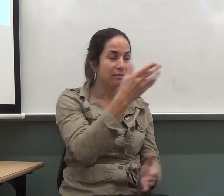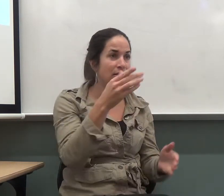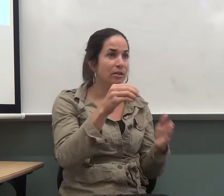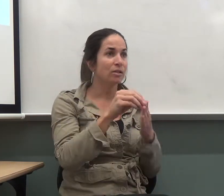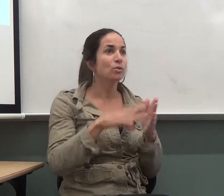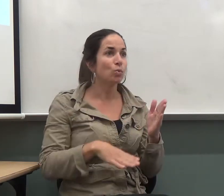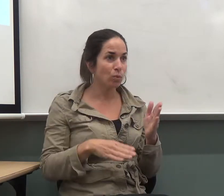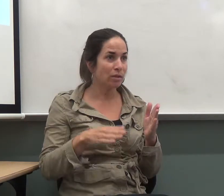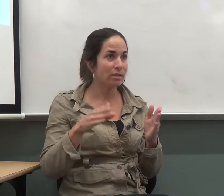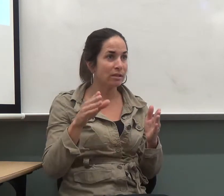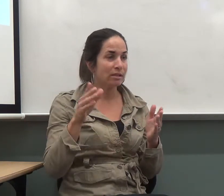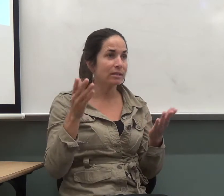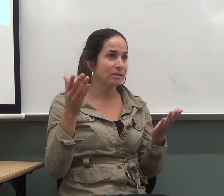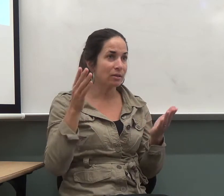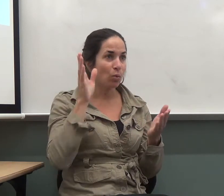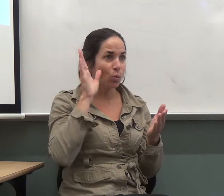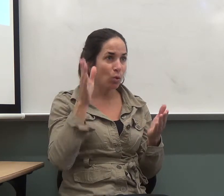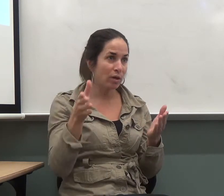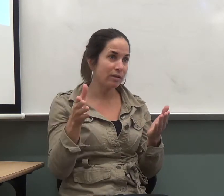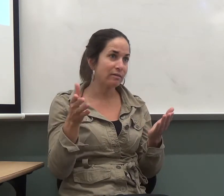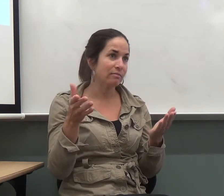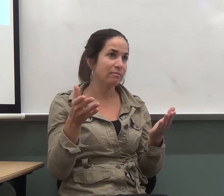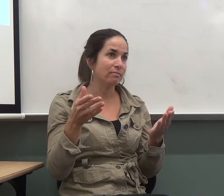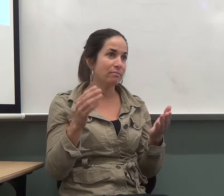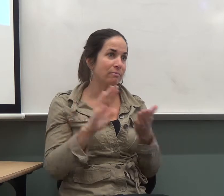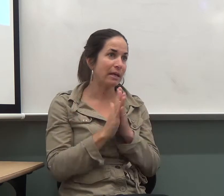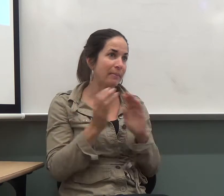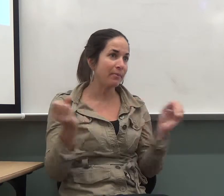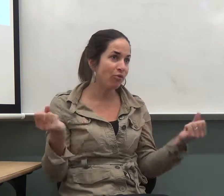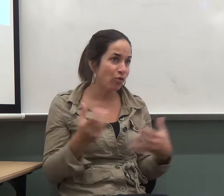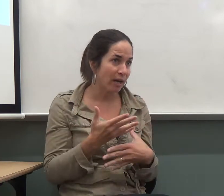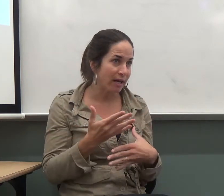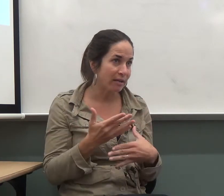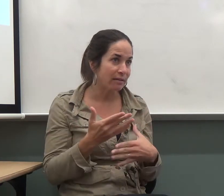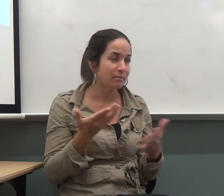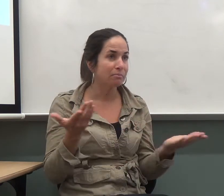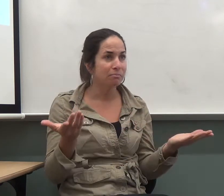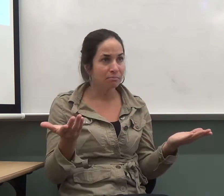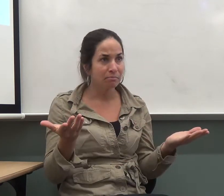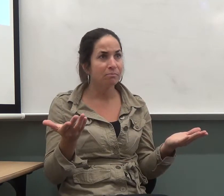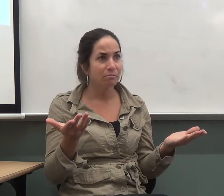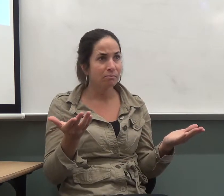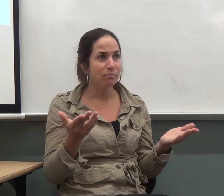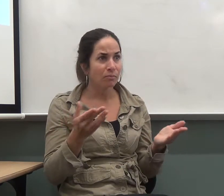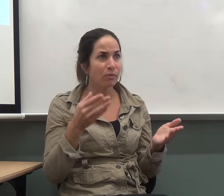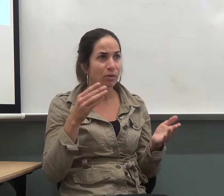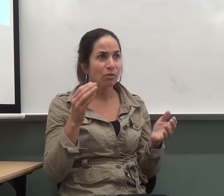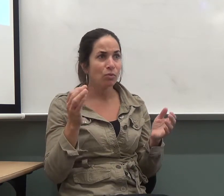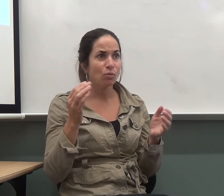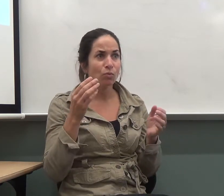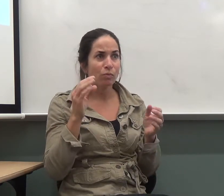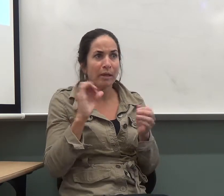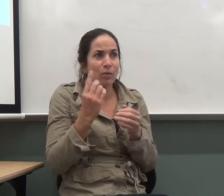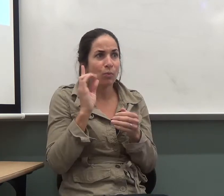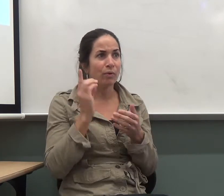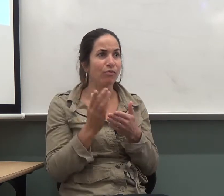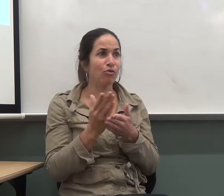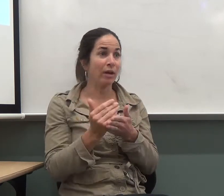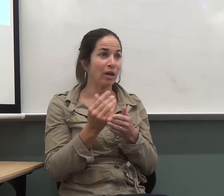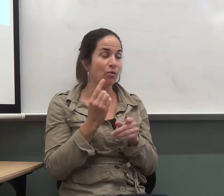students would be afraid. I think that would freak anybody out. Okay? I think I would crawl underneath the